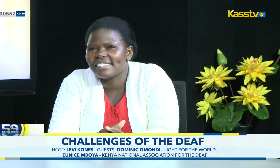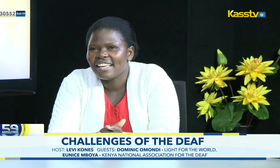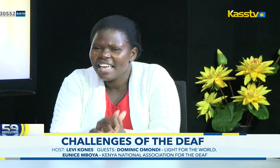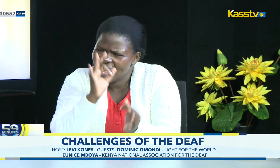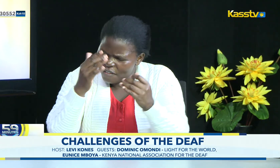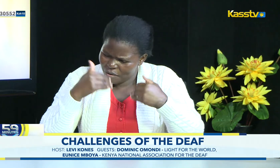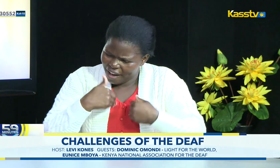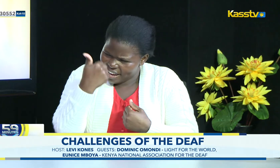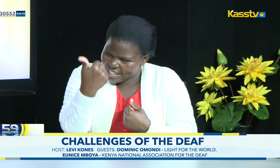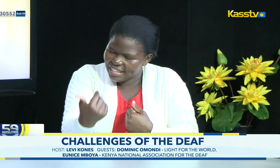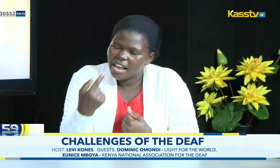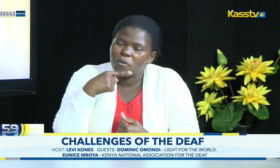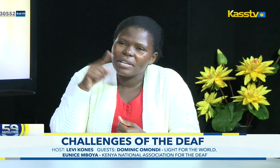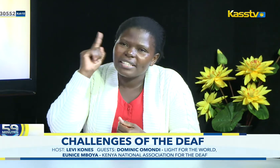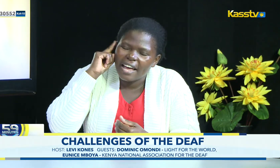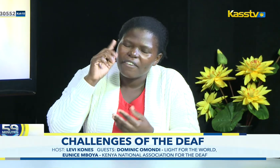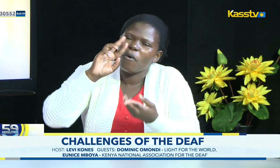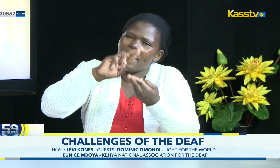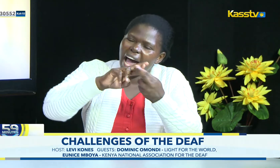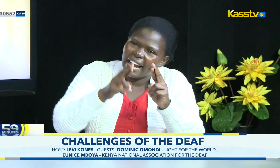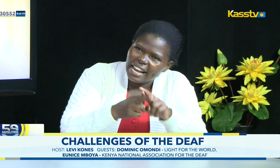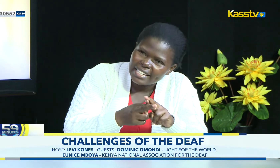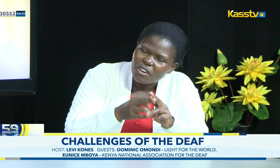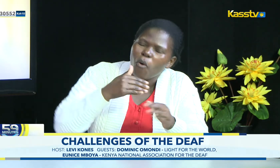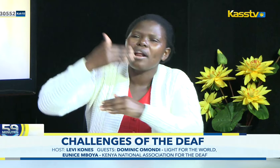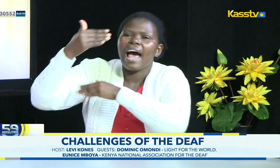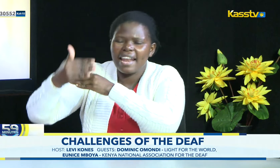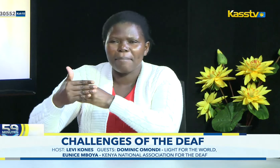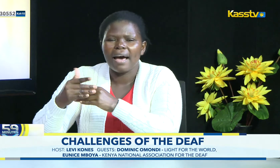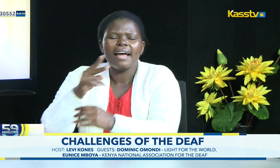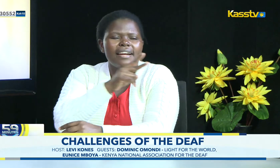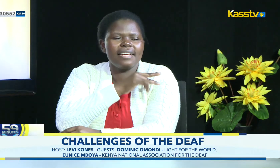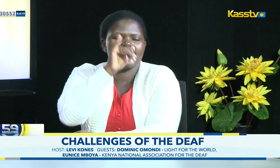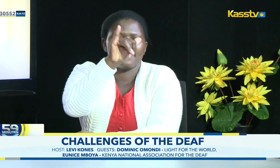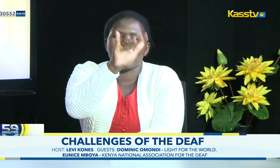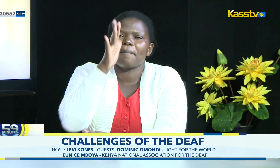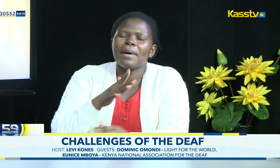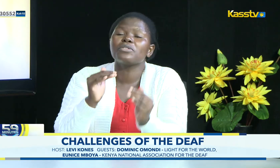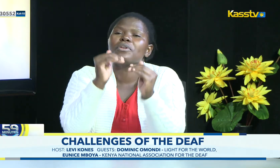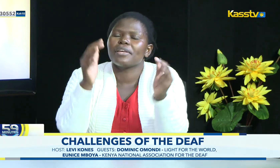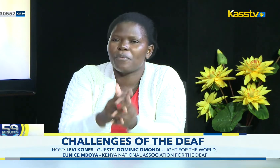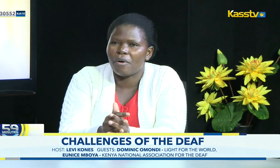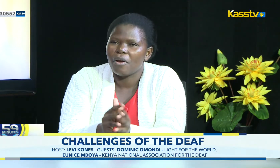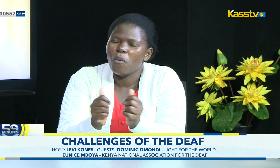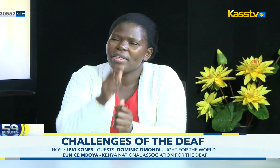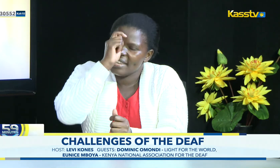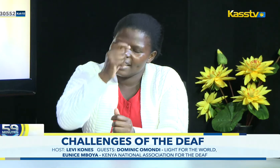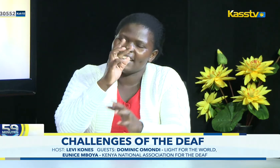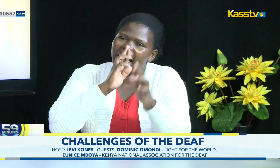equal with others as deaf persons. If you have a child who is deaf, if you have a neighbor who is deaf,